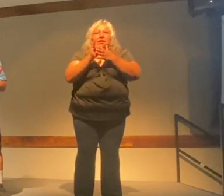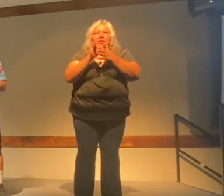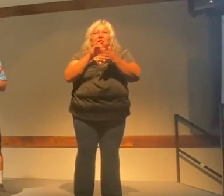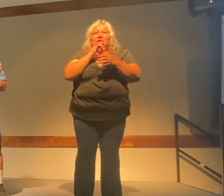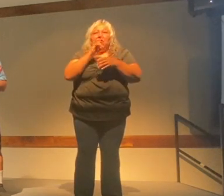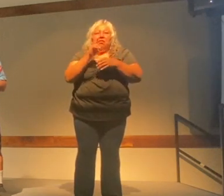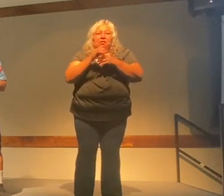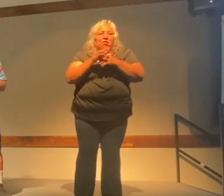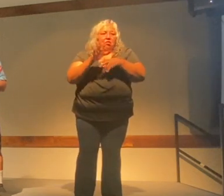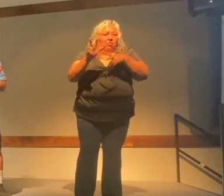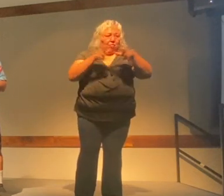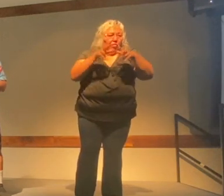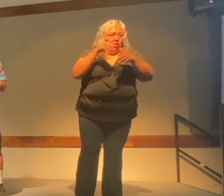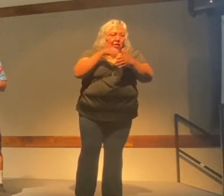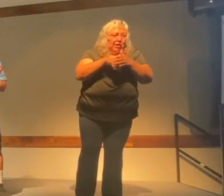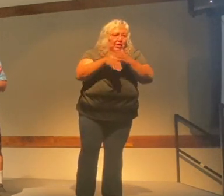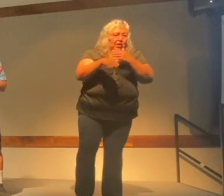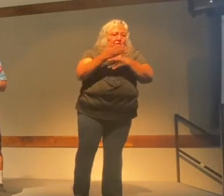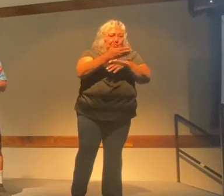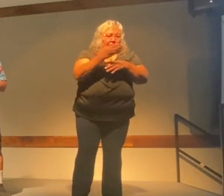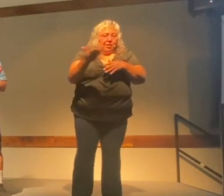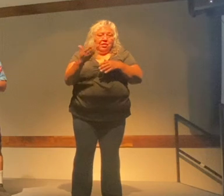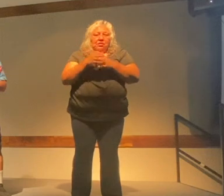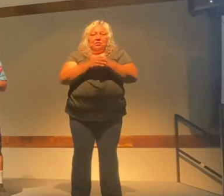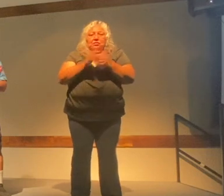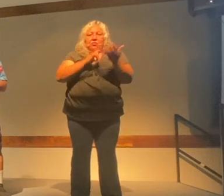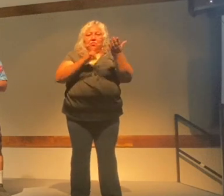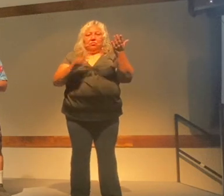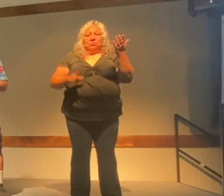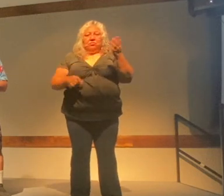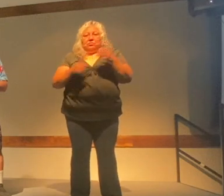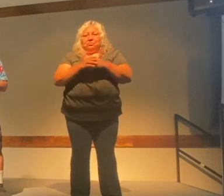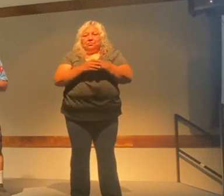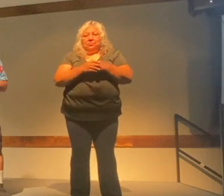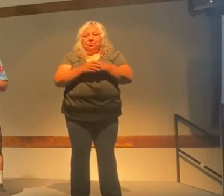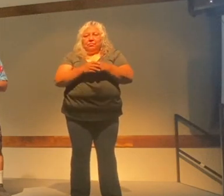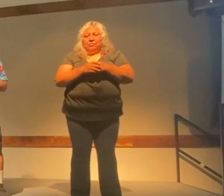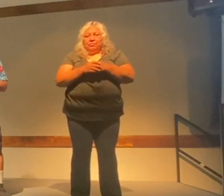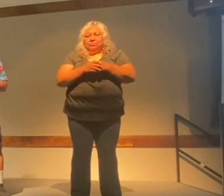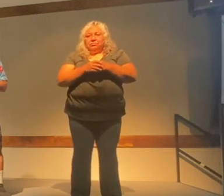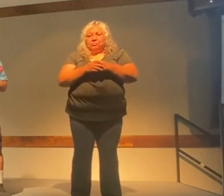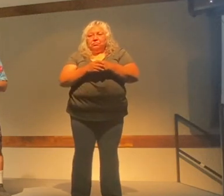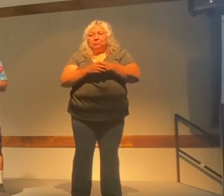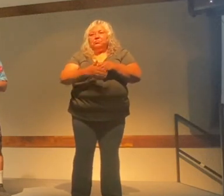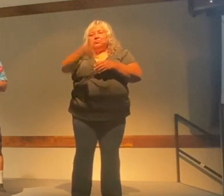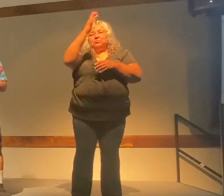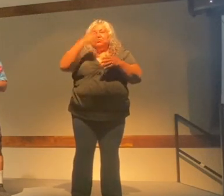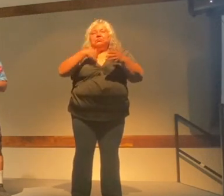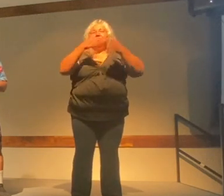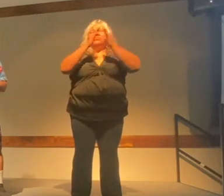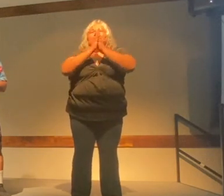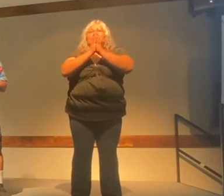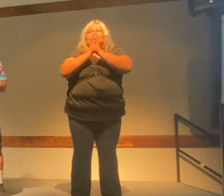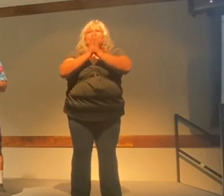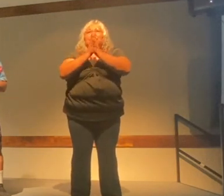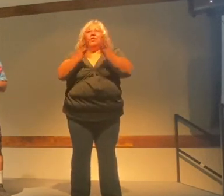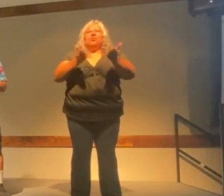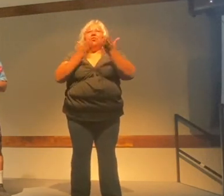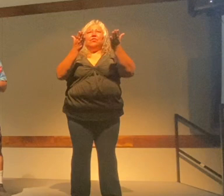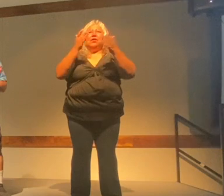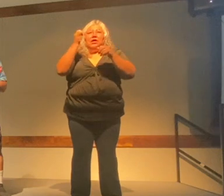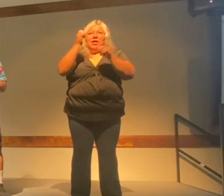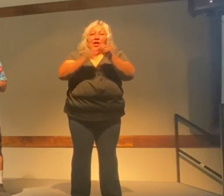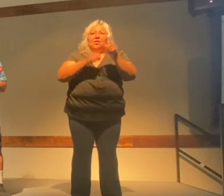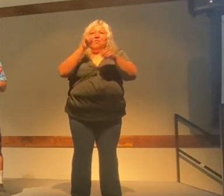Supplies, Lord. God, I pray that you'll provide every need that they need